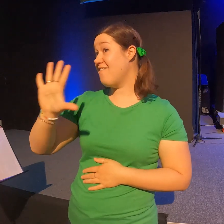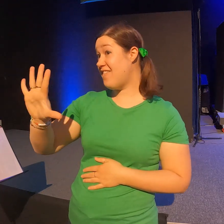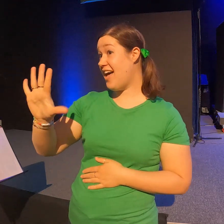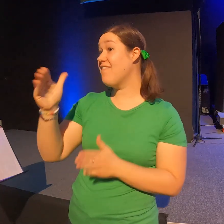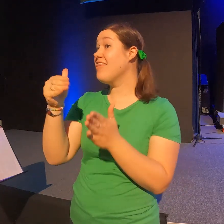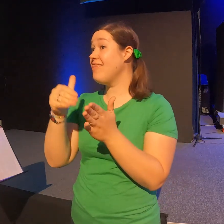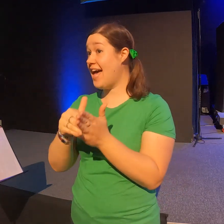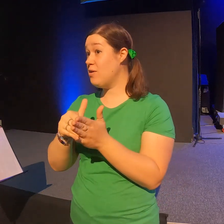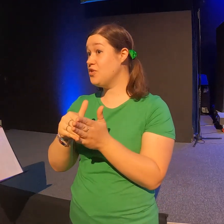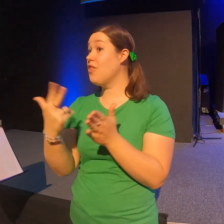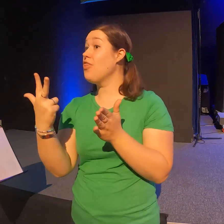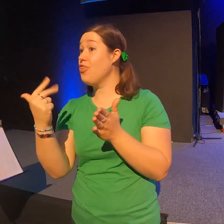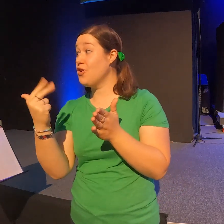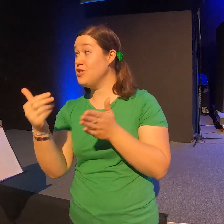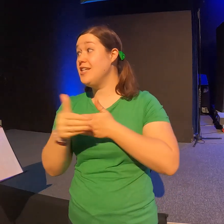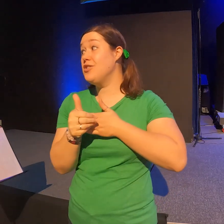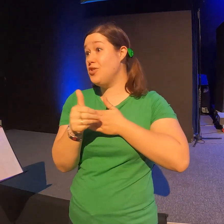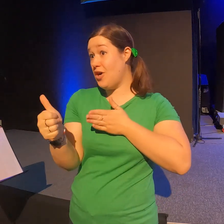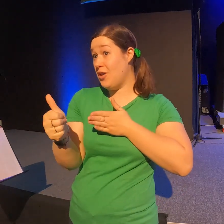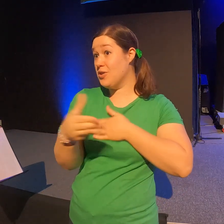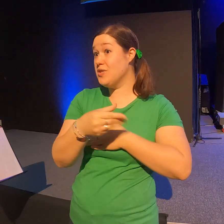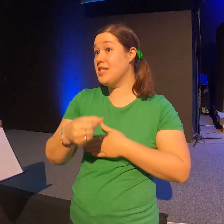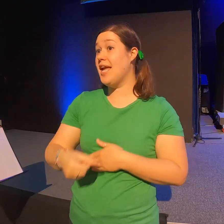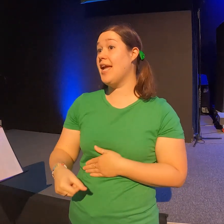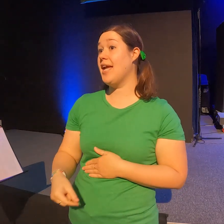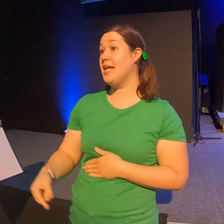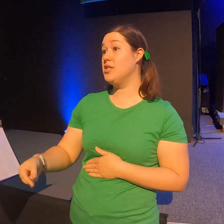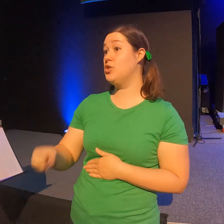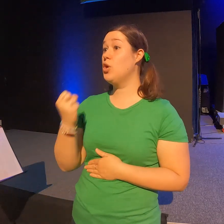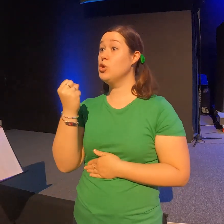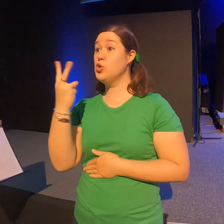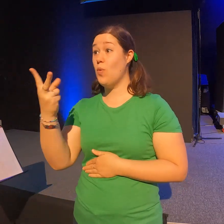$85,013.12. Thank you so much for your leadership.